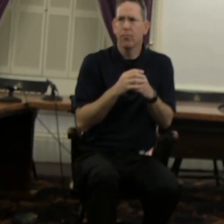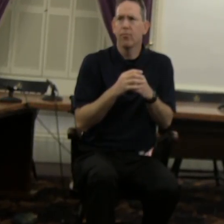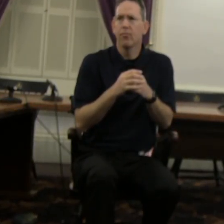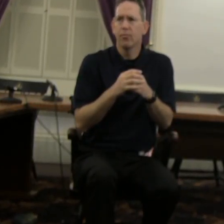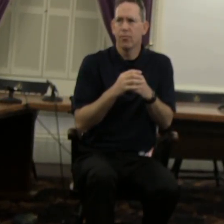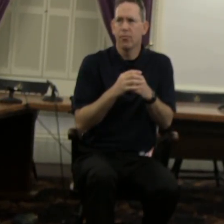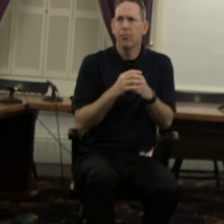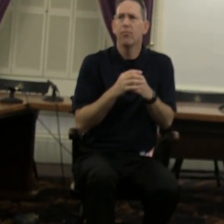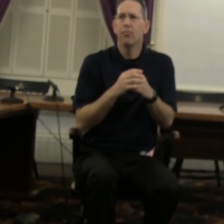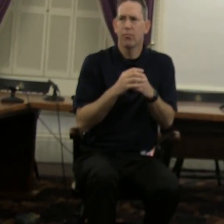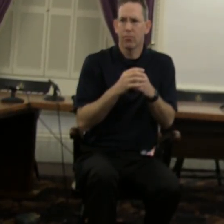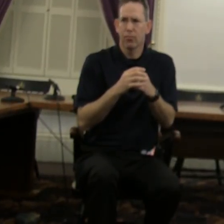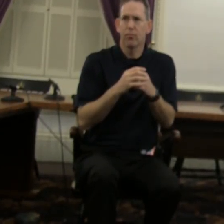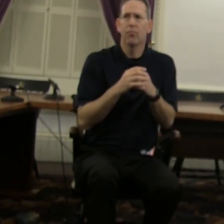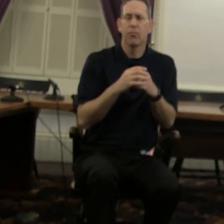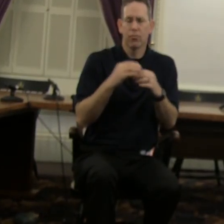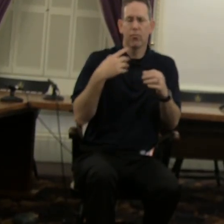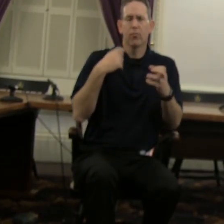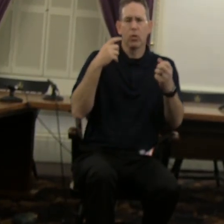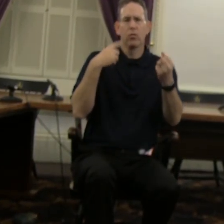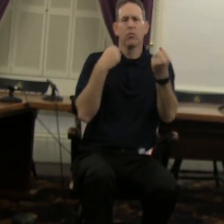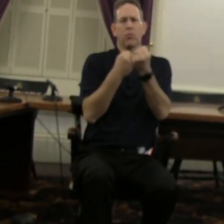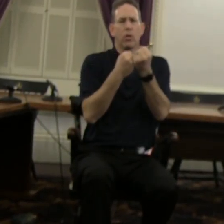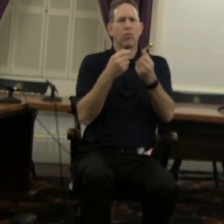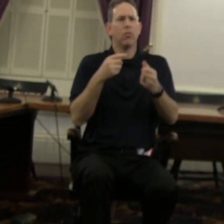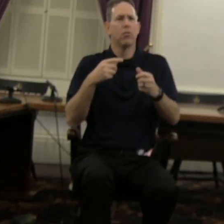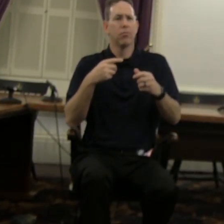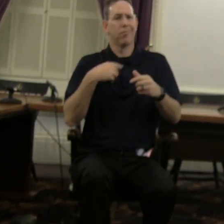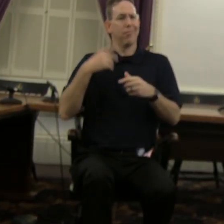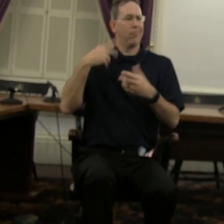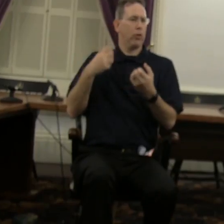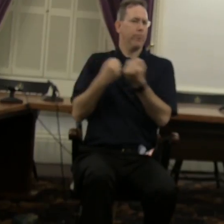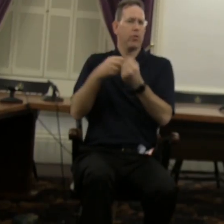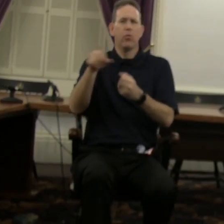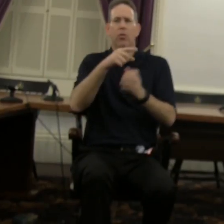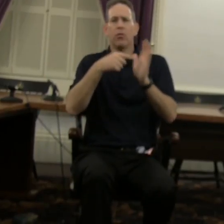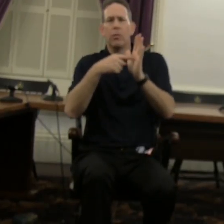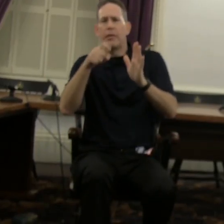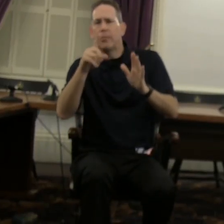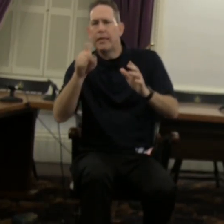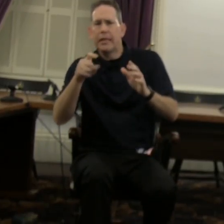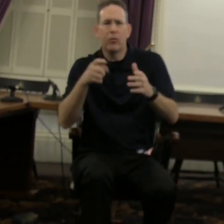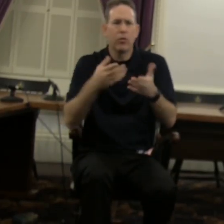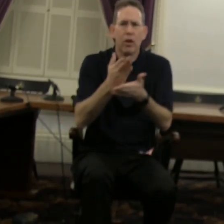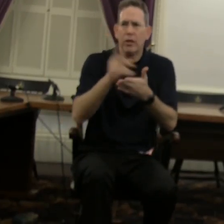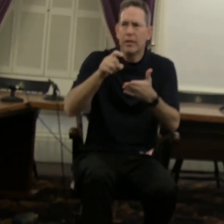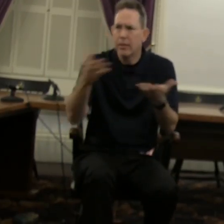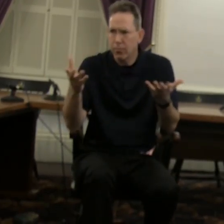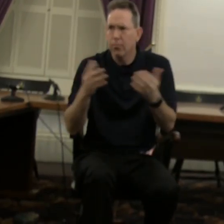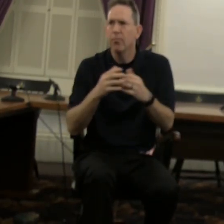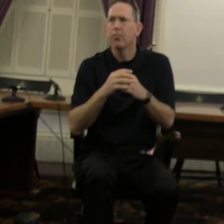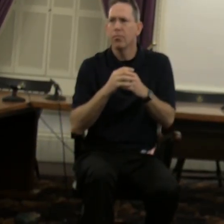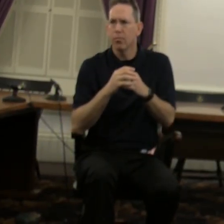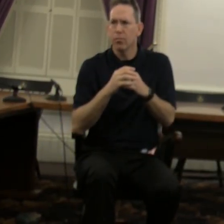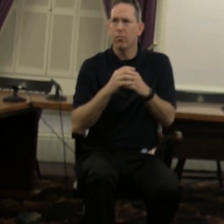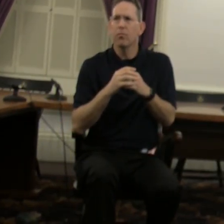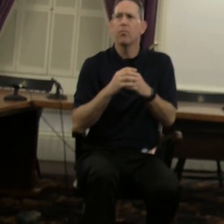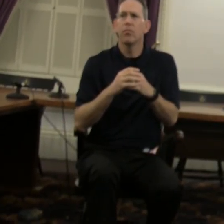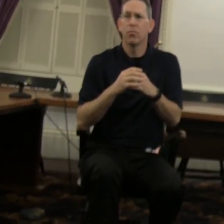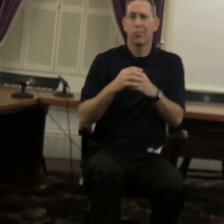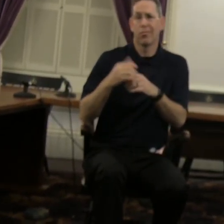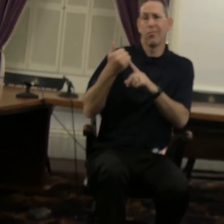in the disability field and the Congressman's own focus on health, human services, and social determinants of health. Please